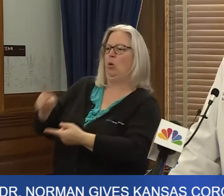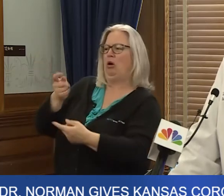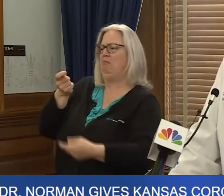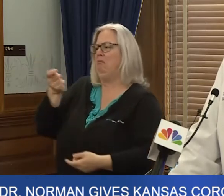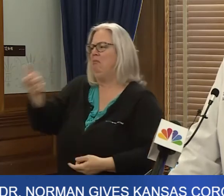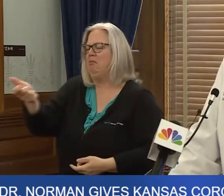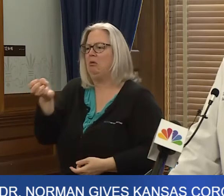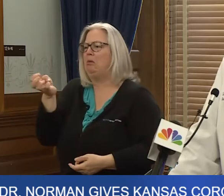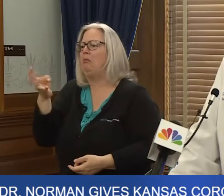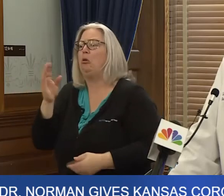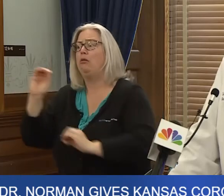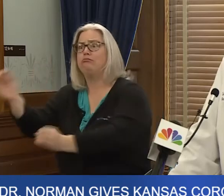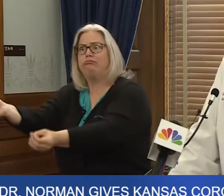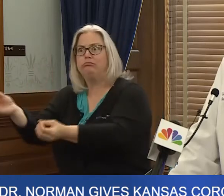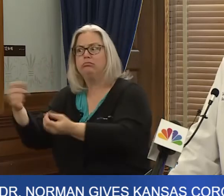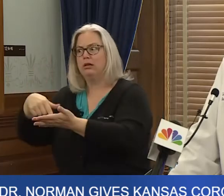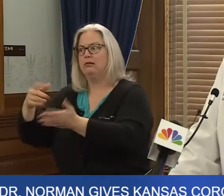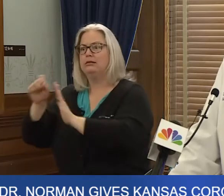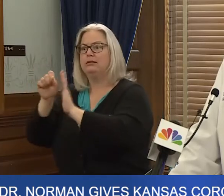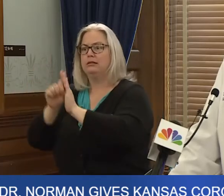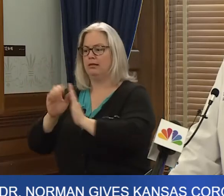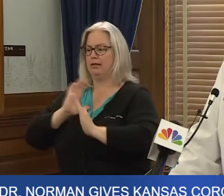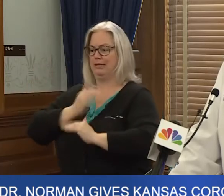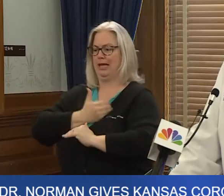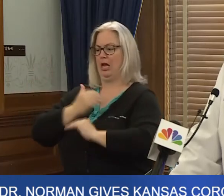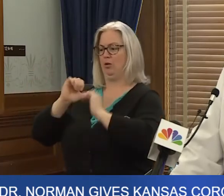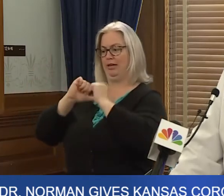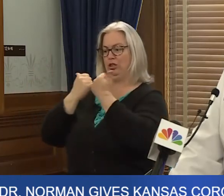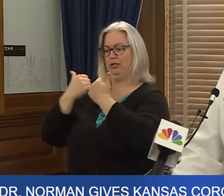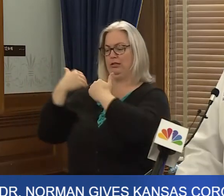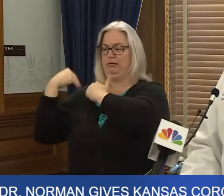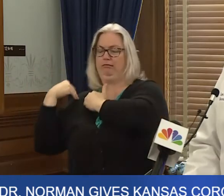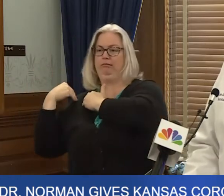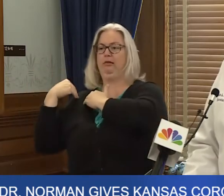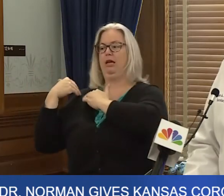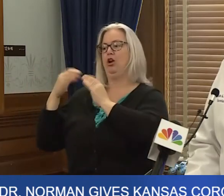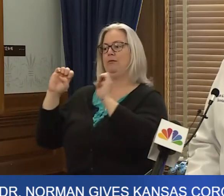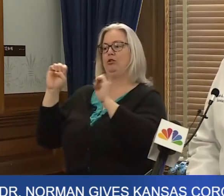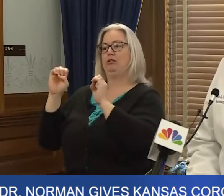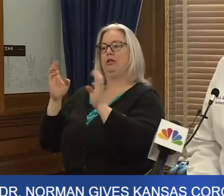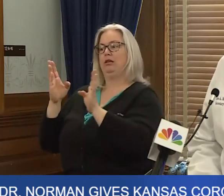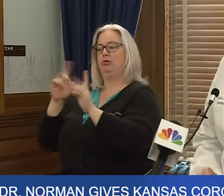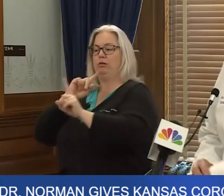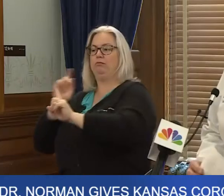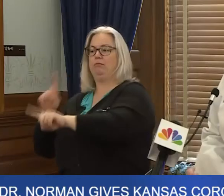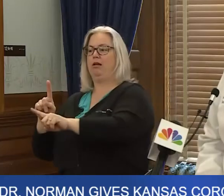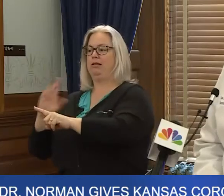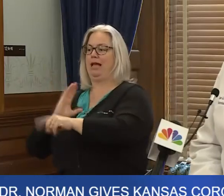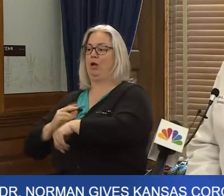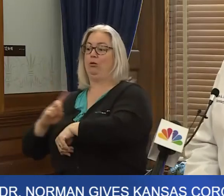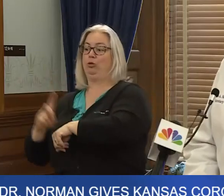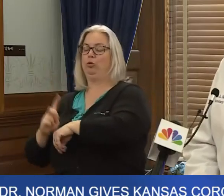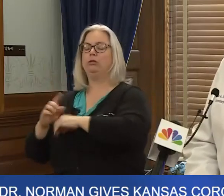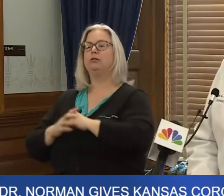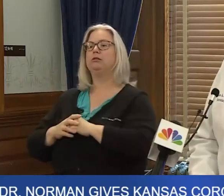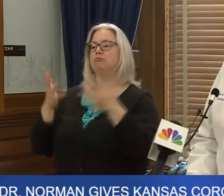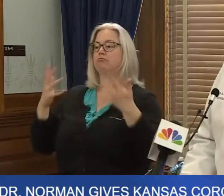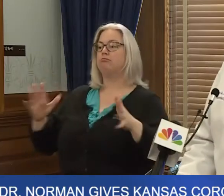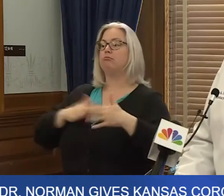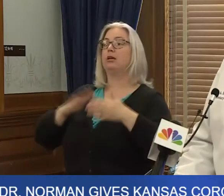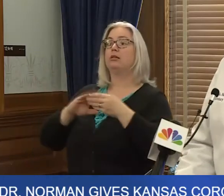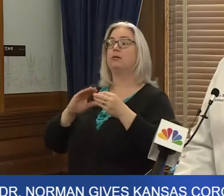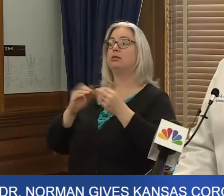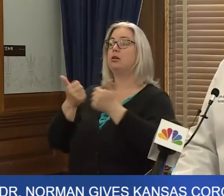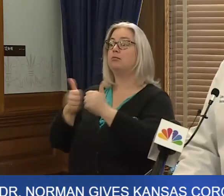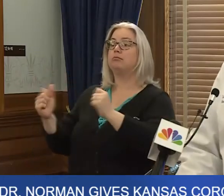So that's what I consider to be our agency and our emergency response call to arms. That is the end of my prepared comments. Happy to